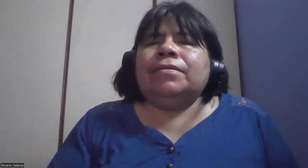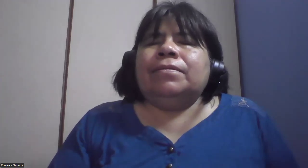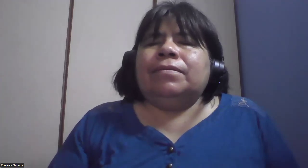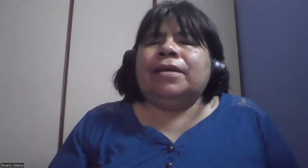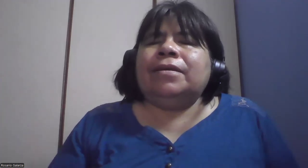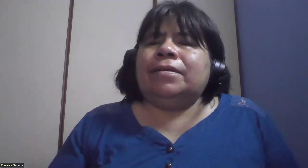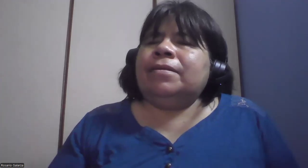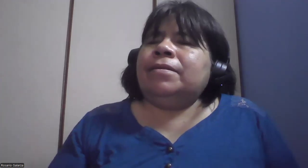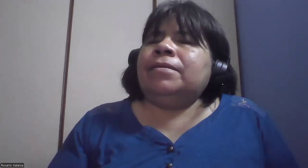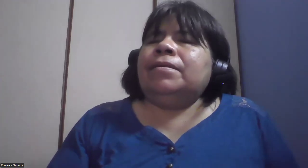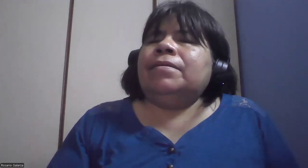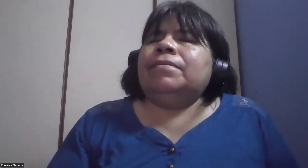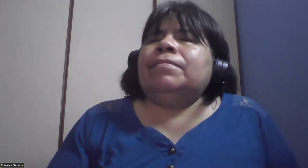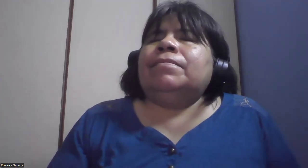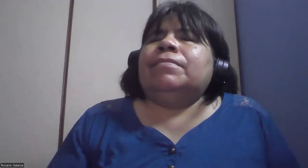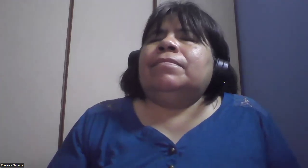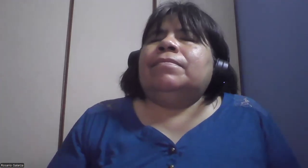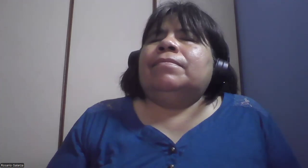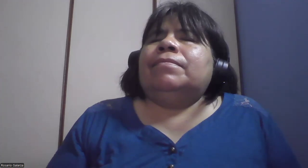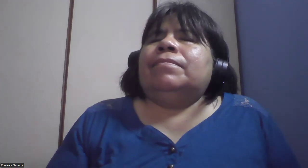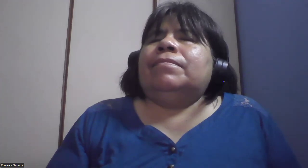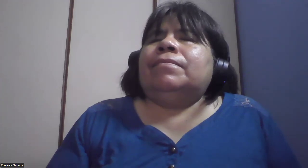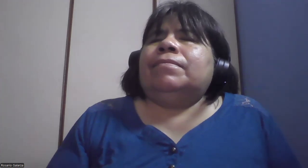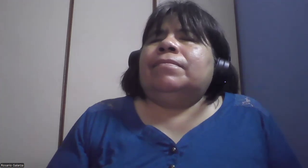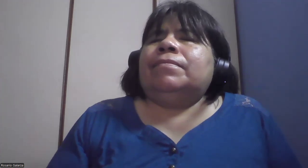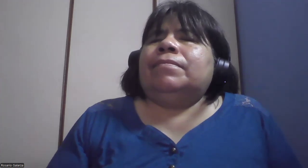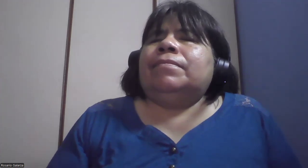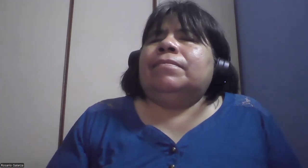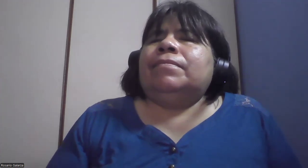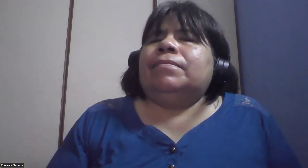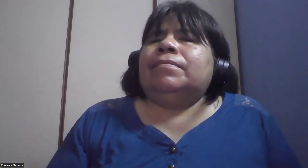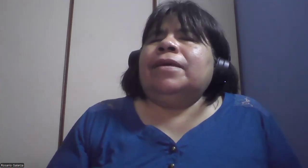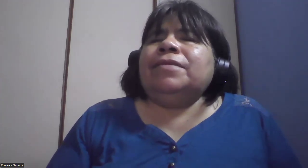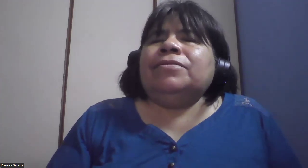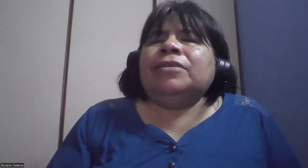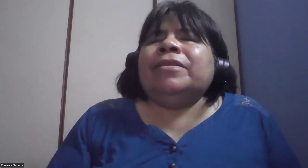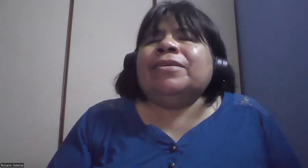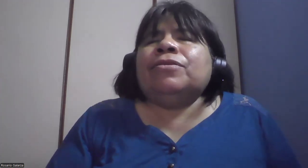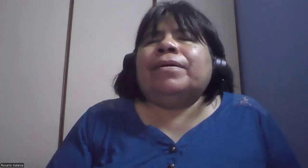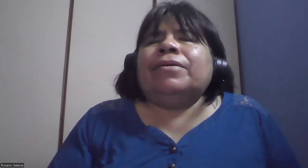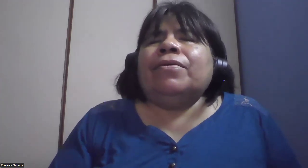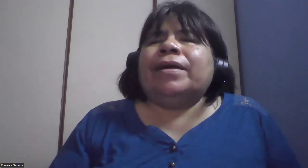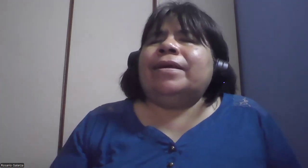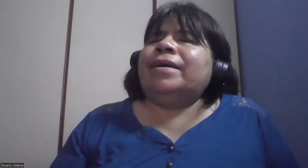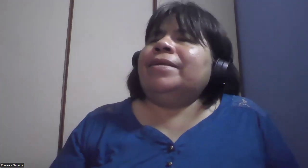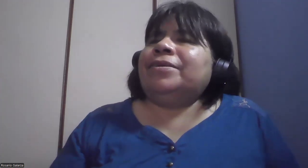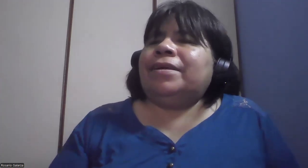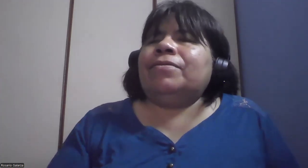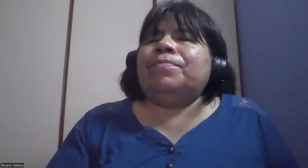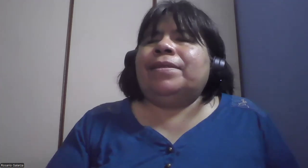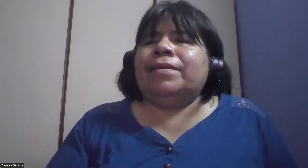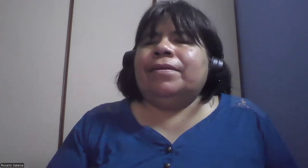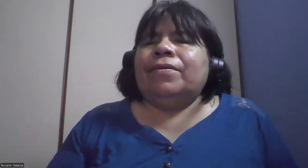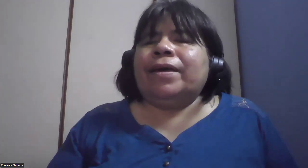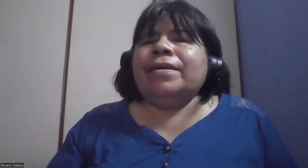panelist. yes, So yes, I have to move from the panelist section just to let you know. yes, yes, yes. Thank you so much. Okay, yes, I